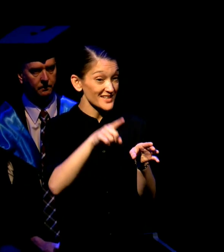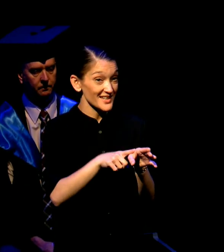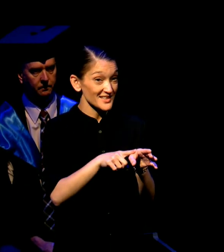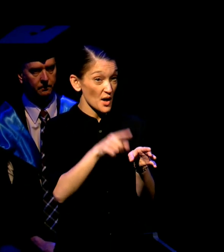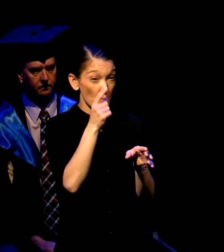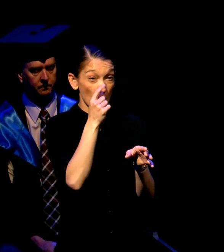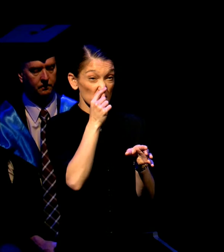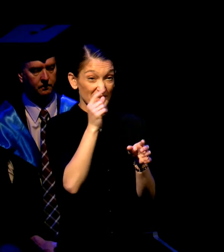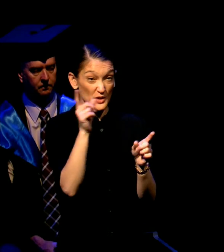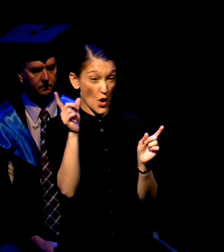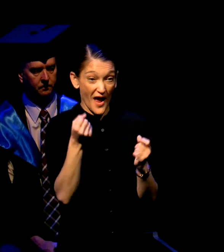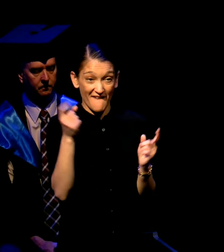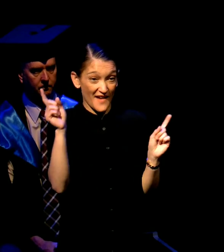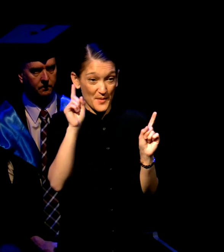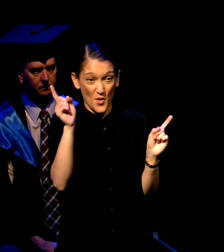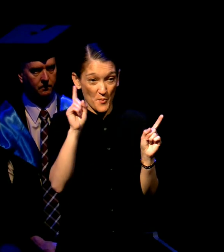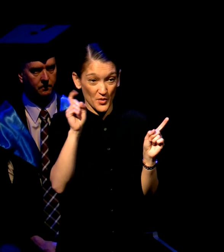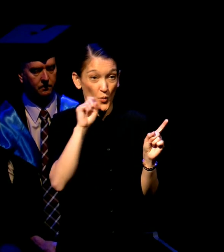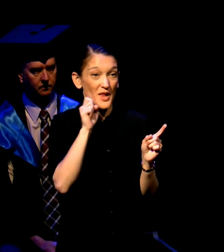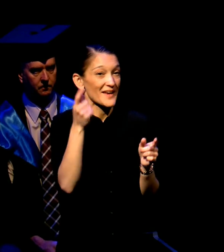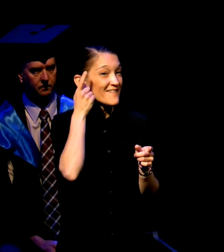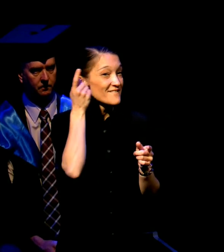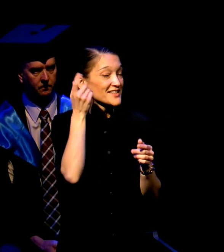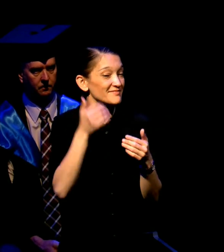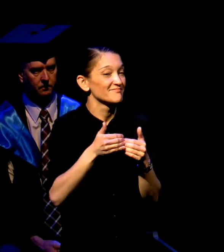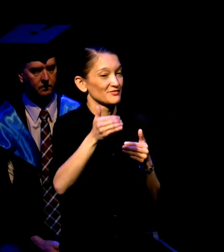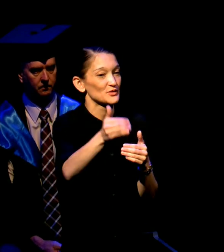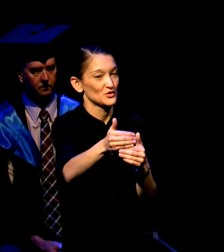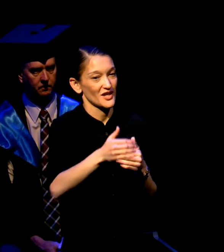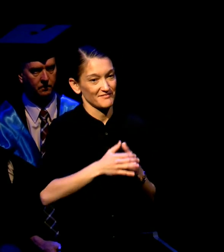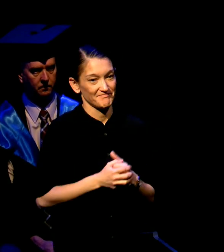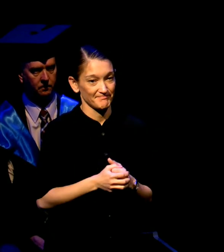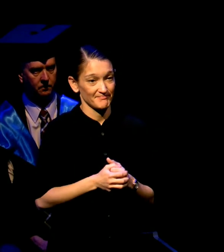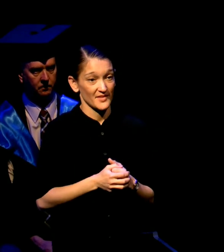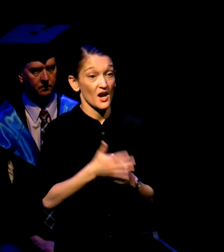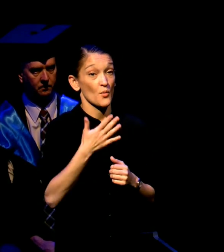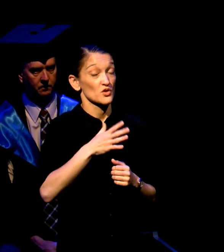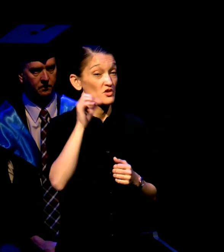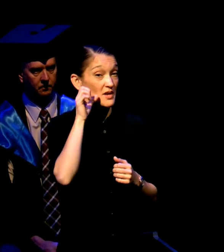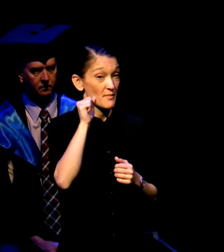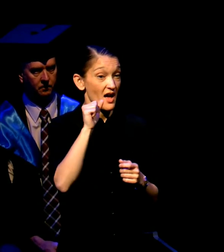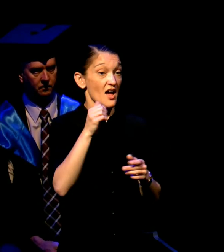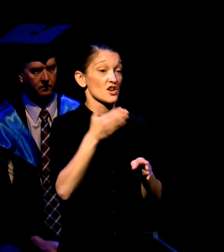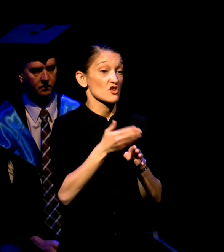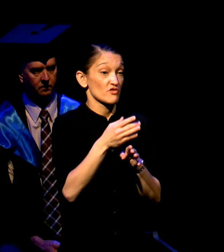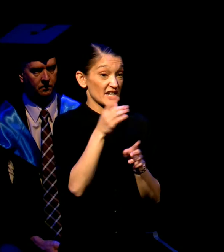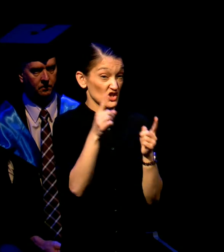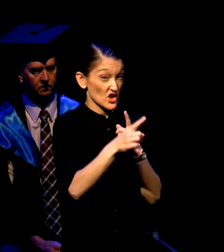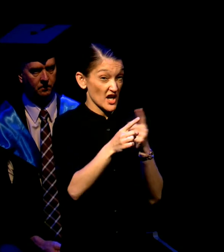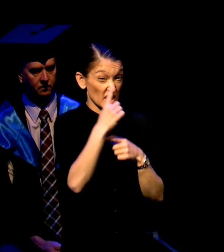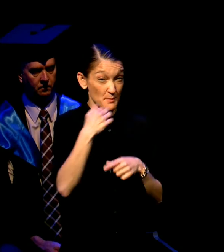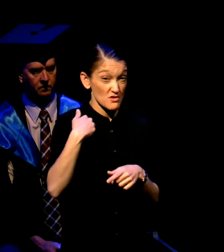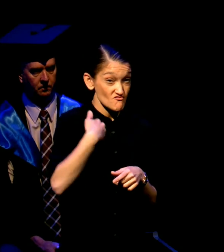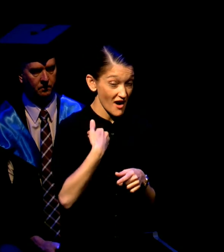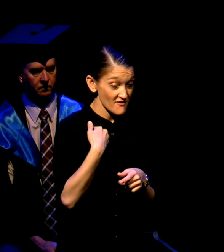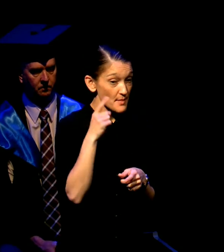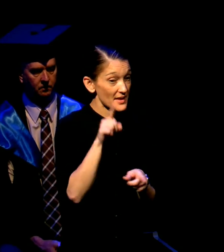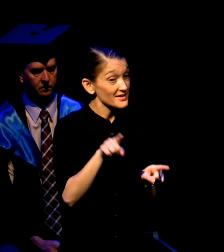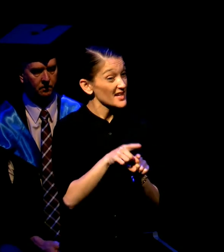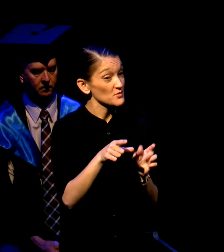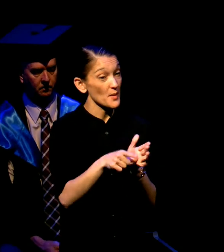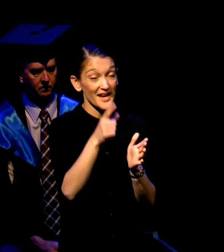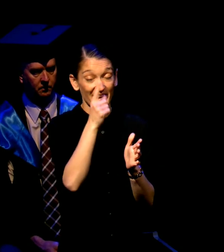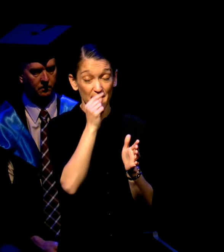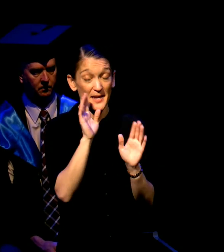today. Navigating disruption and career change can be tough, but it can also be amazing. Be